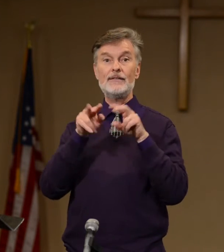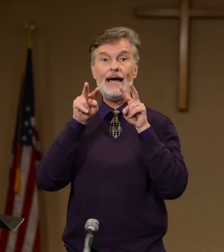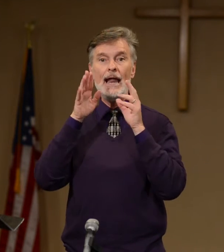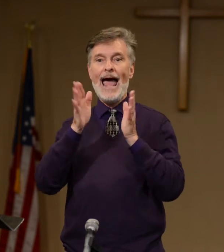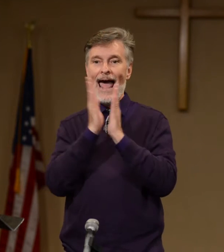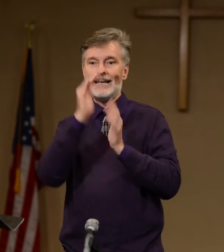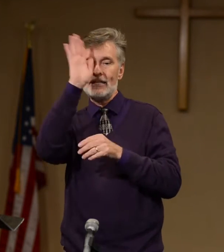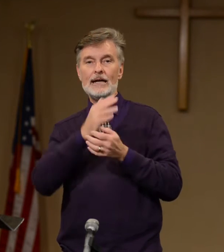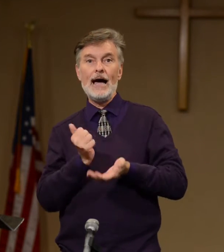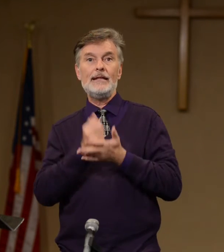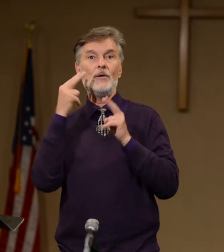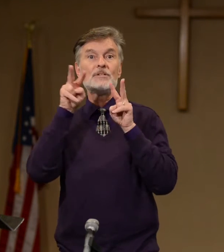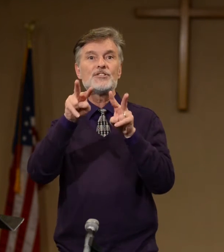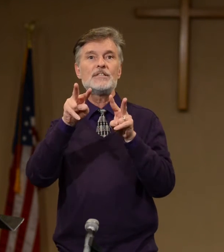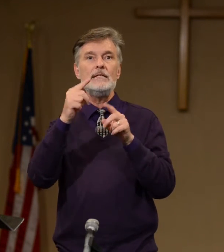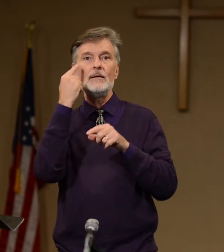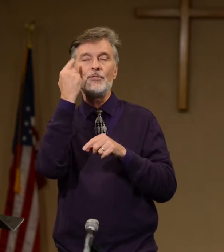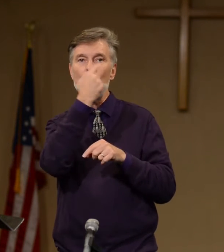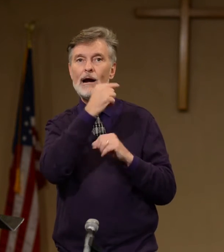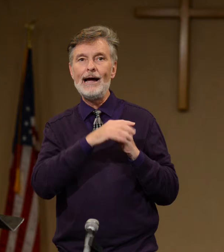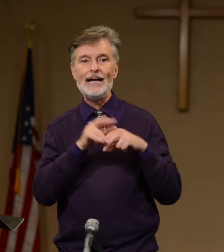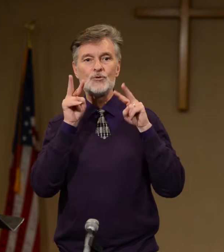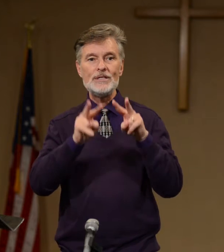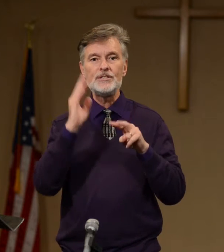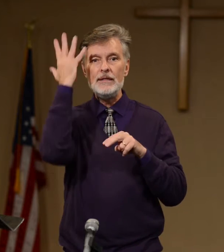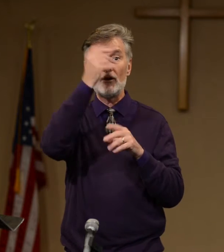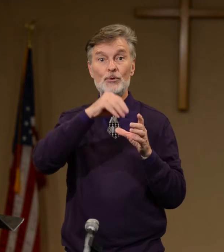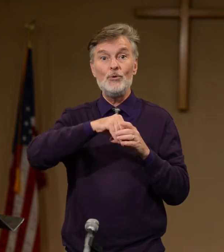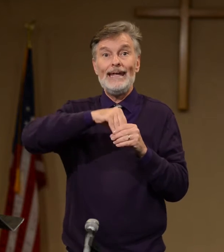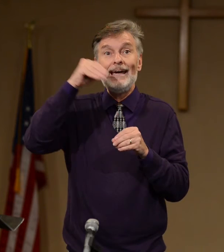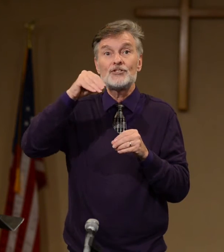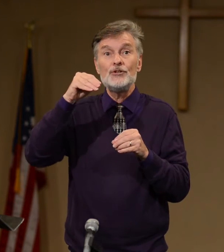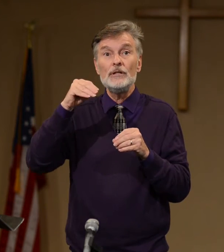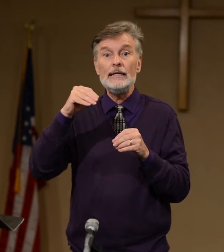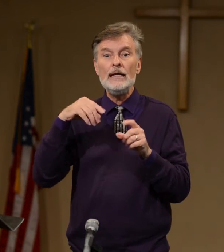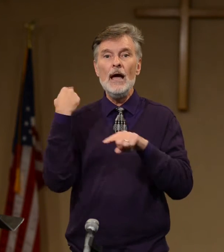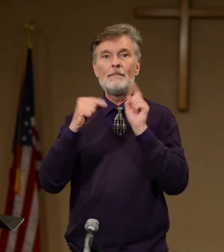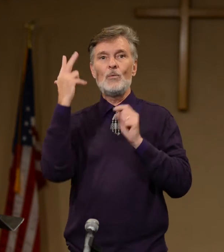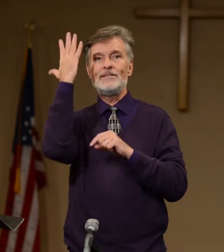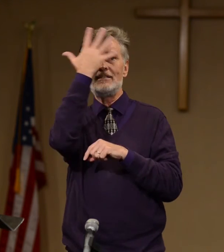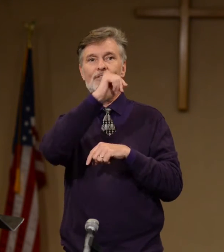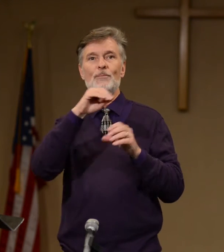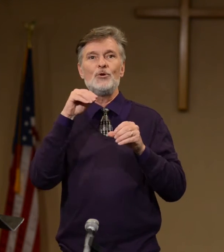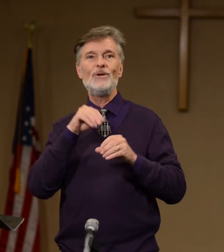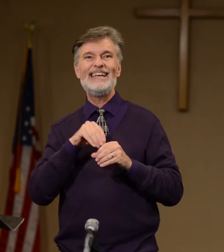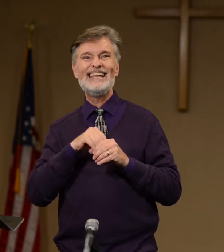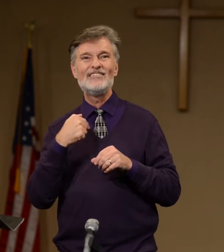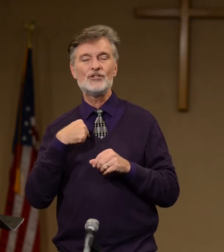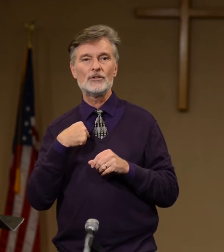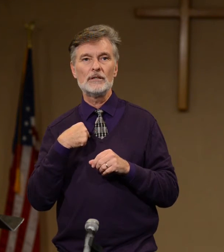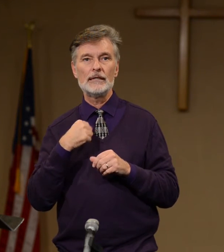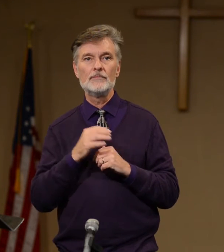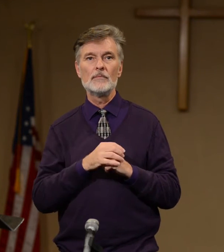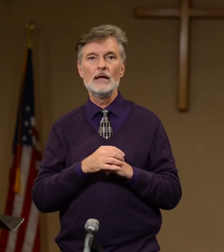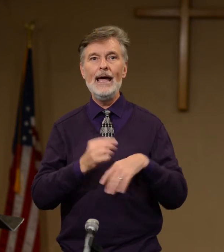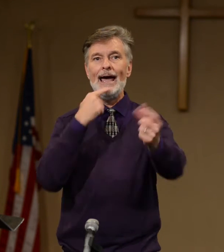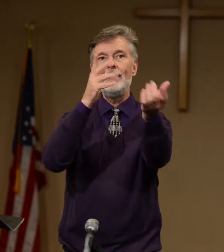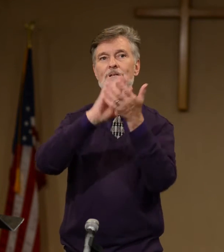that, asking God to help us see them through our eyes. We see their beauty externally, but we see their beauty internally. And then it